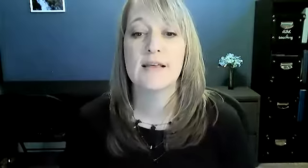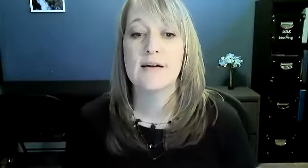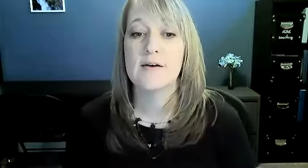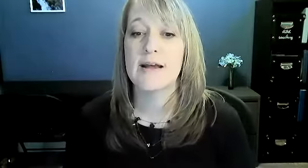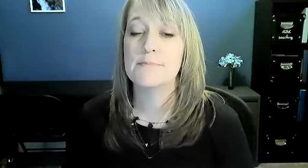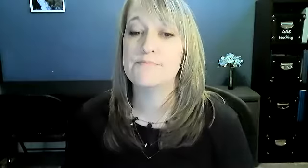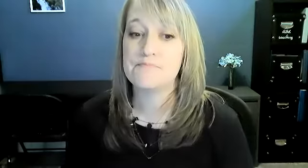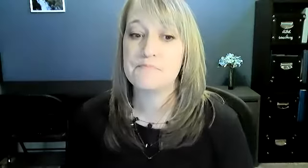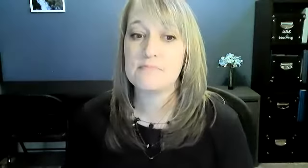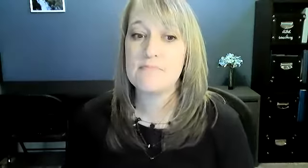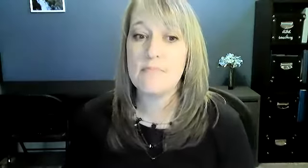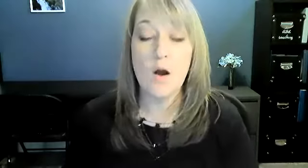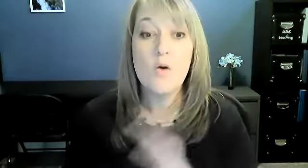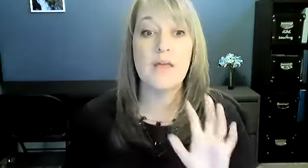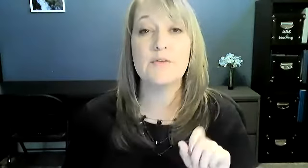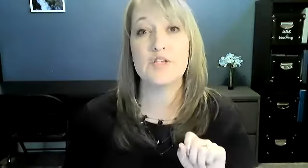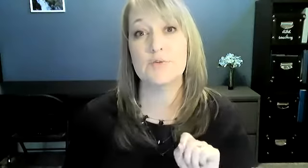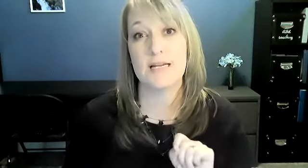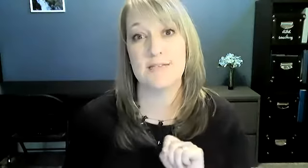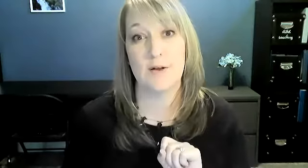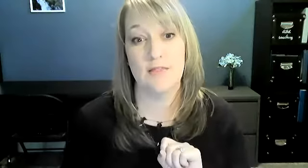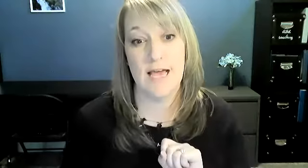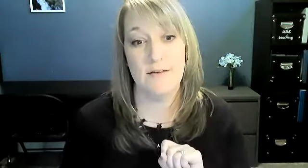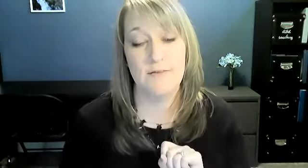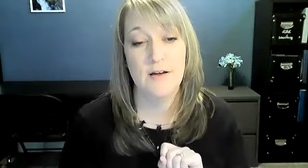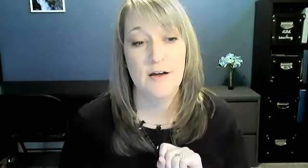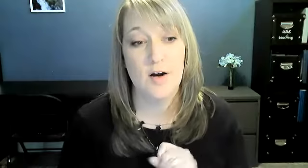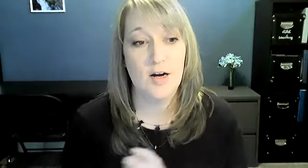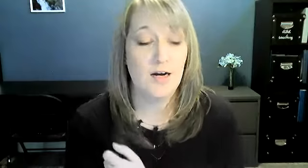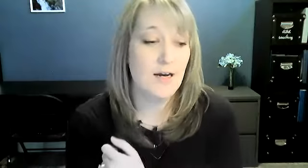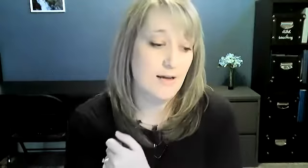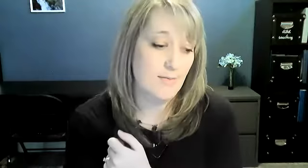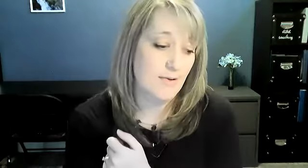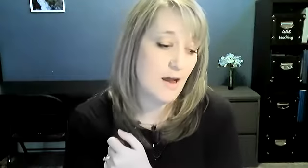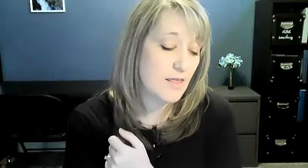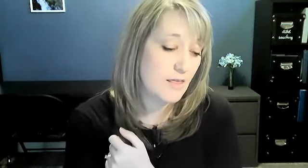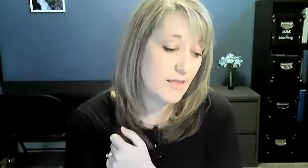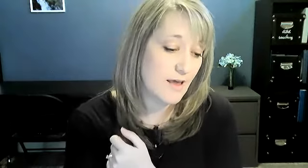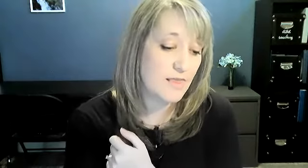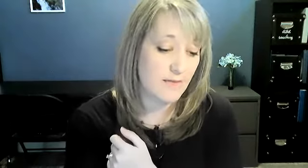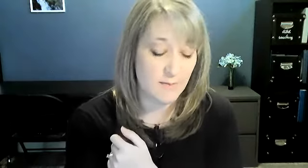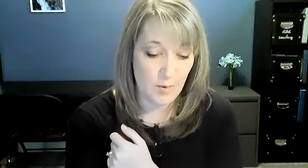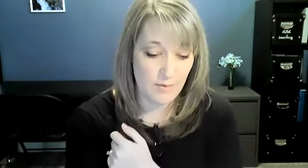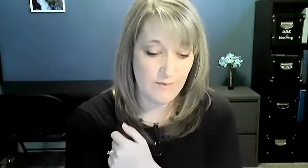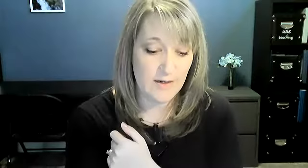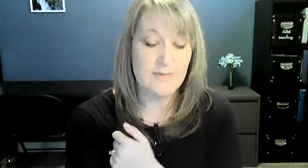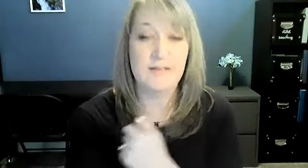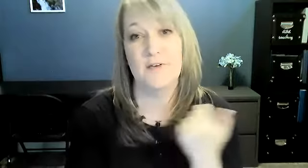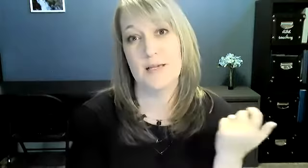All right. Oh, the other 2 ways for laugh are, I think they're both very clever because